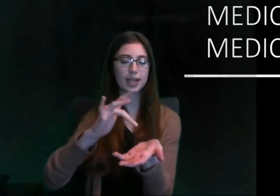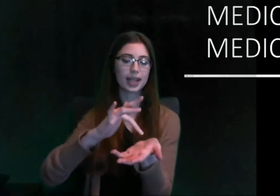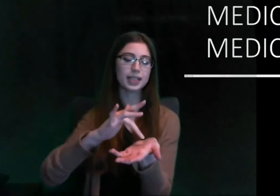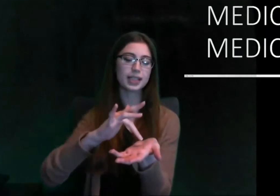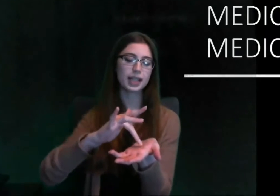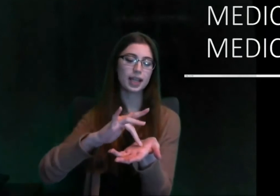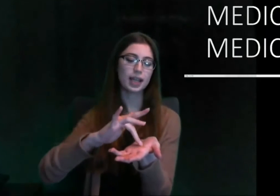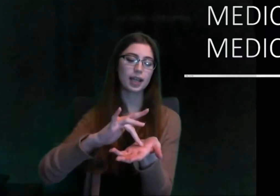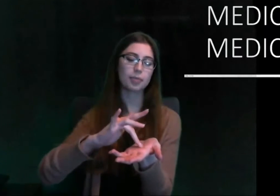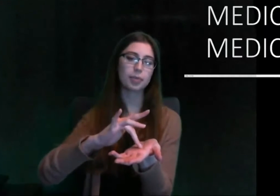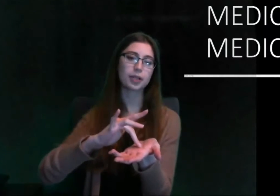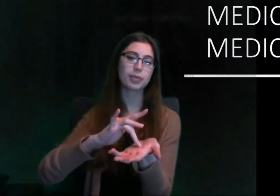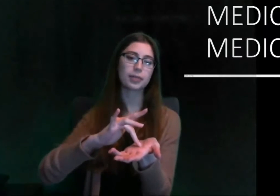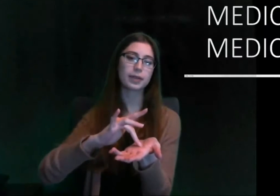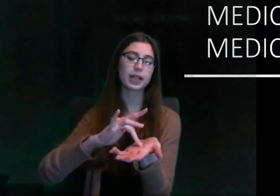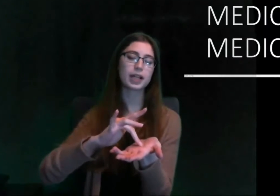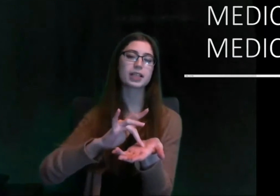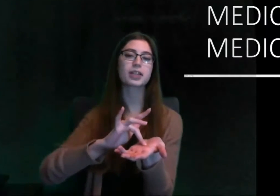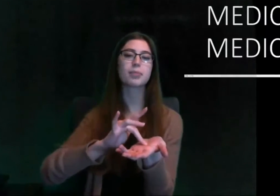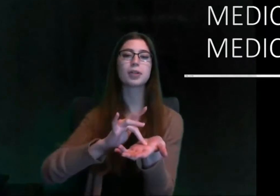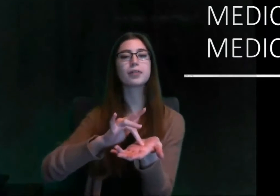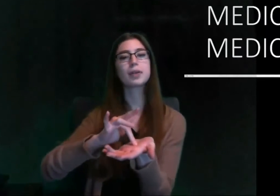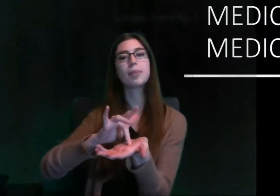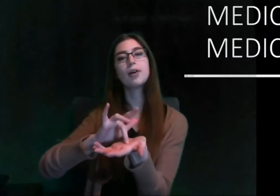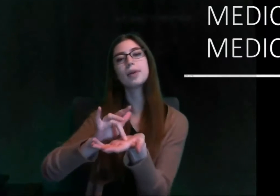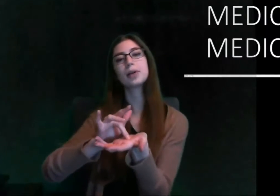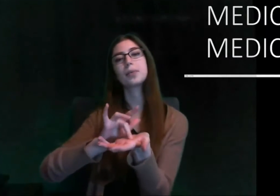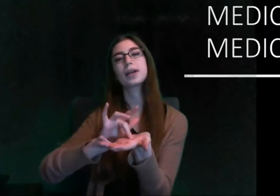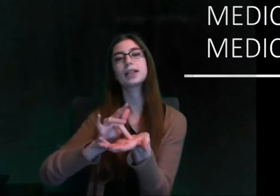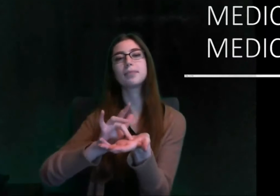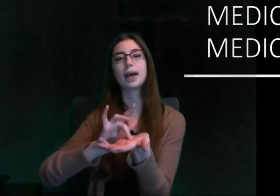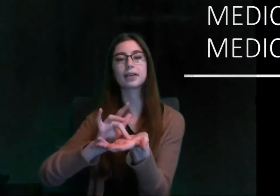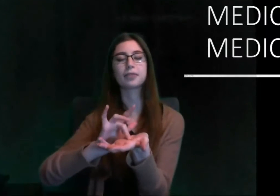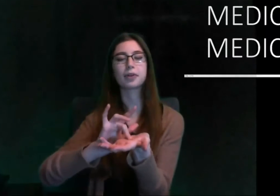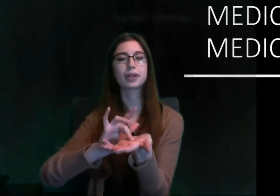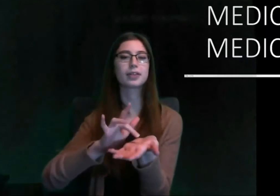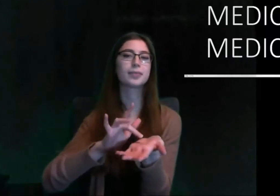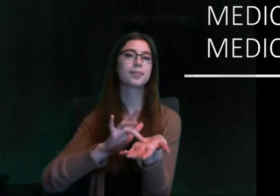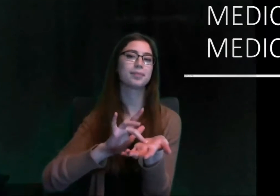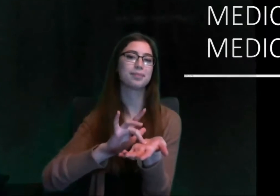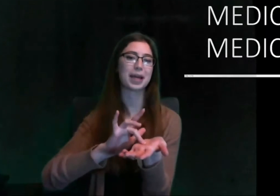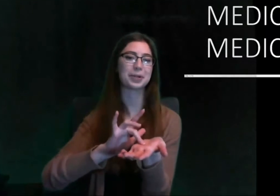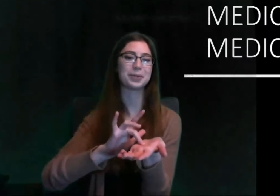hand. Put your middle finger into the middle of your palm and wiggle it back and forth. Medical.